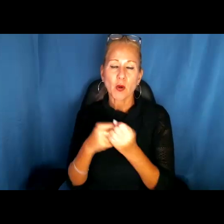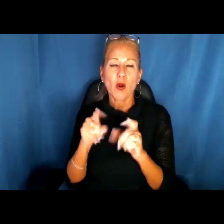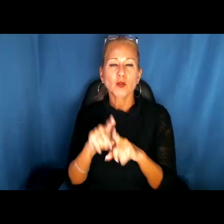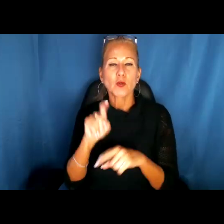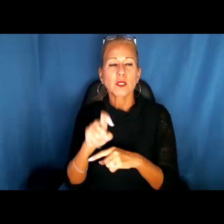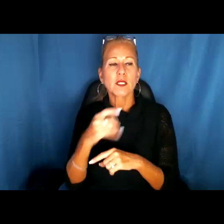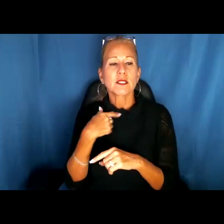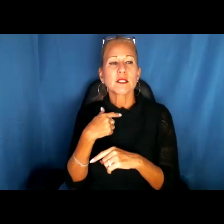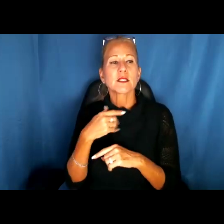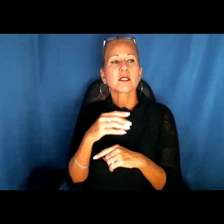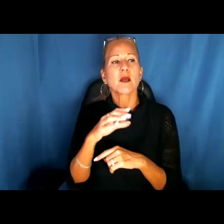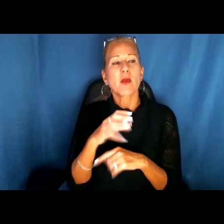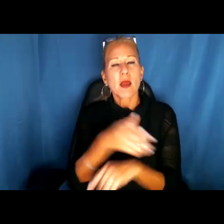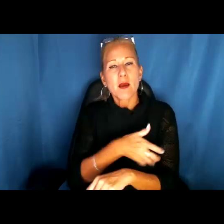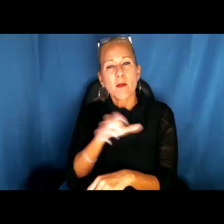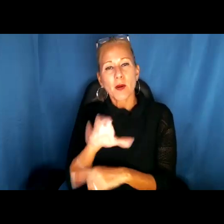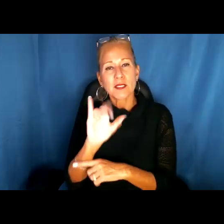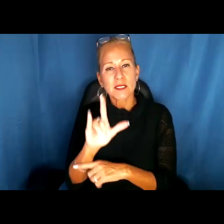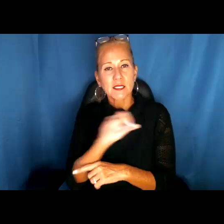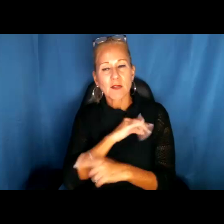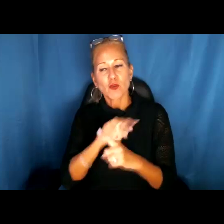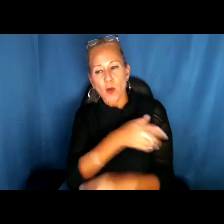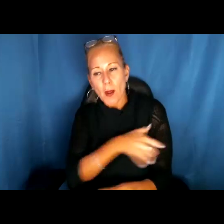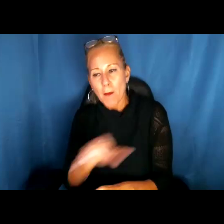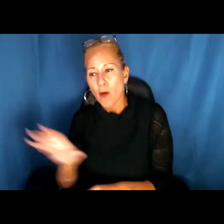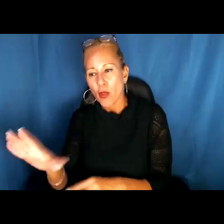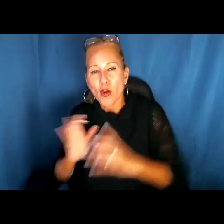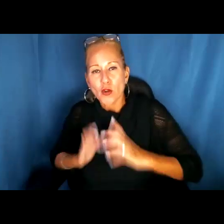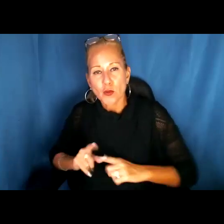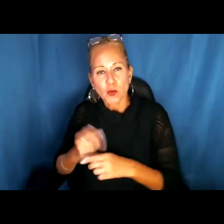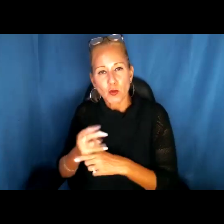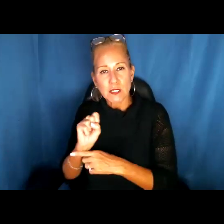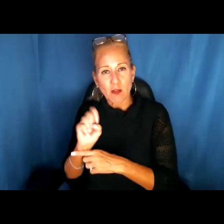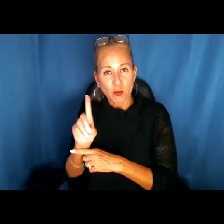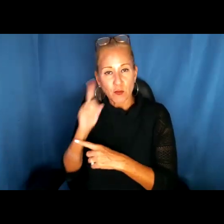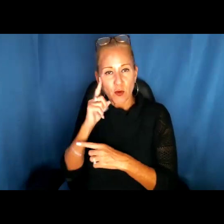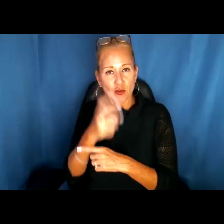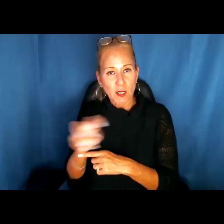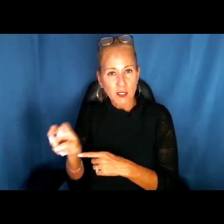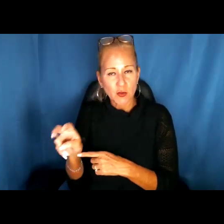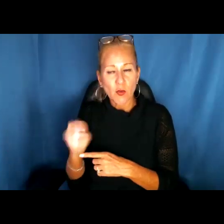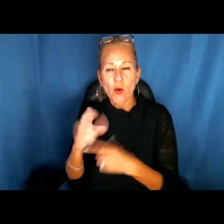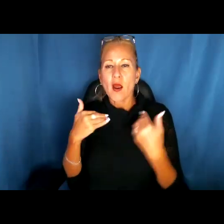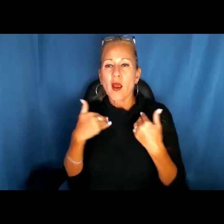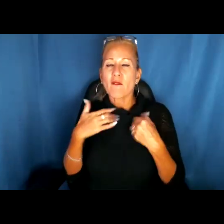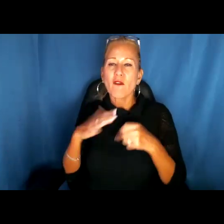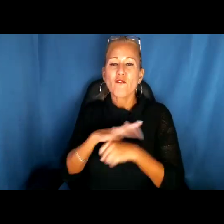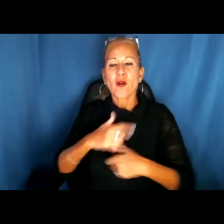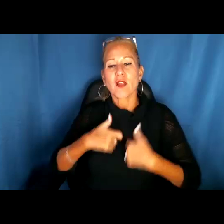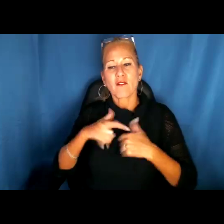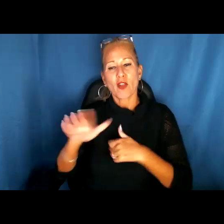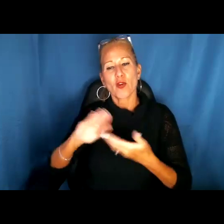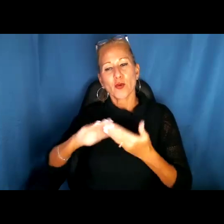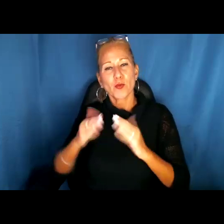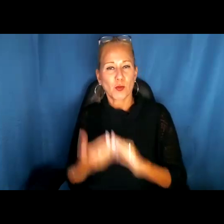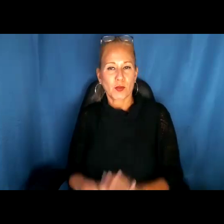empower SIL staff to empower their consumers to use self-direction for transition or just have a full life in their own